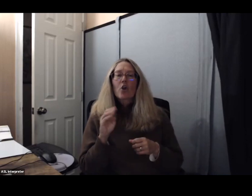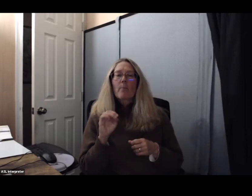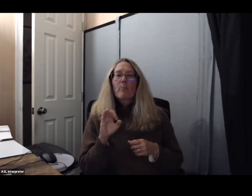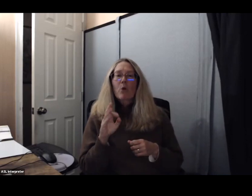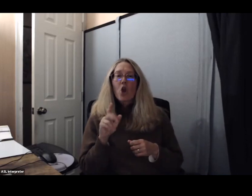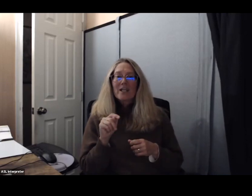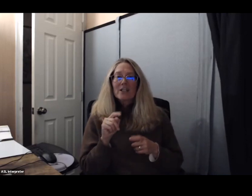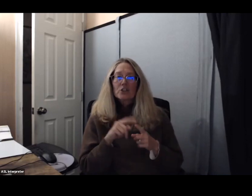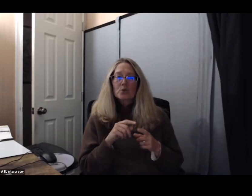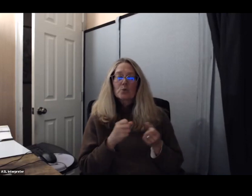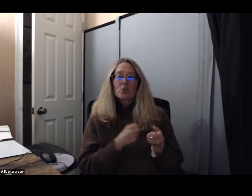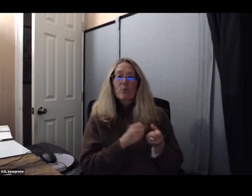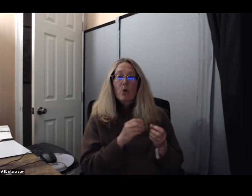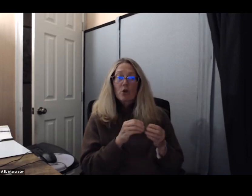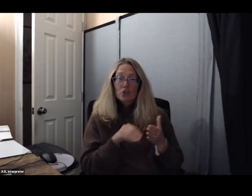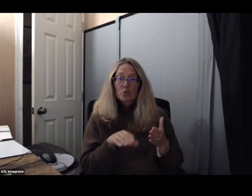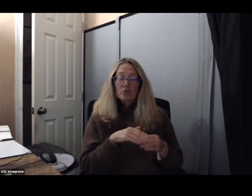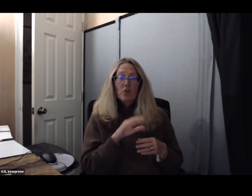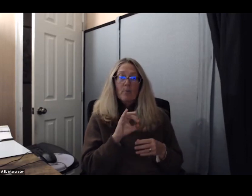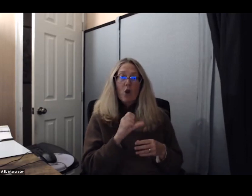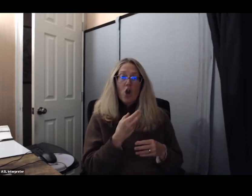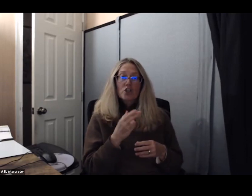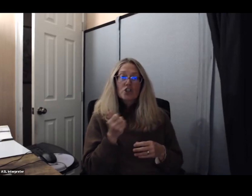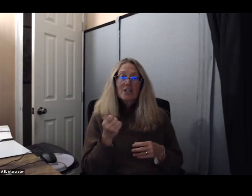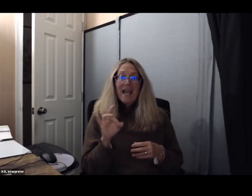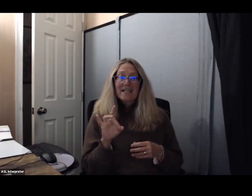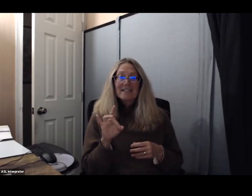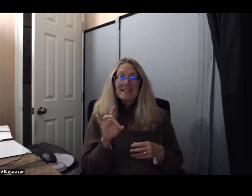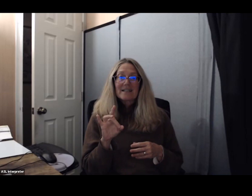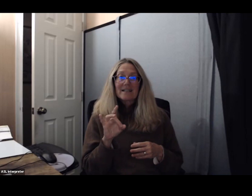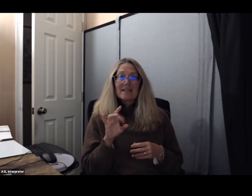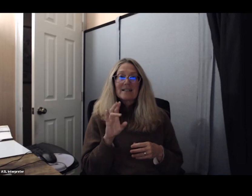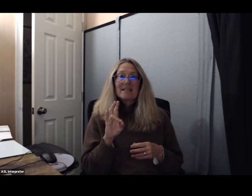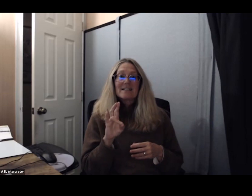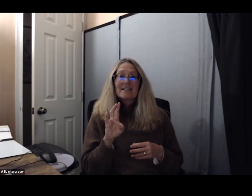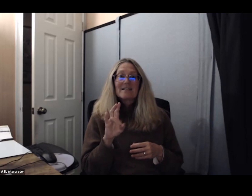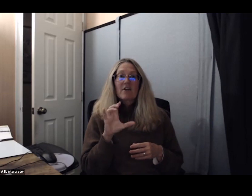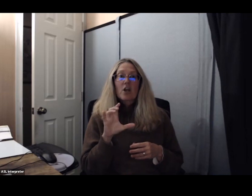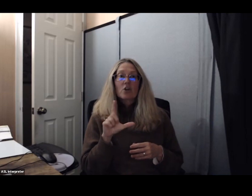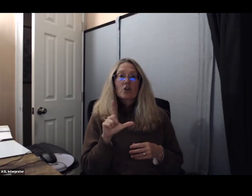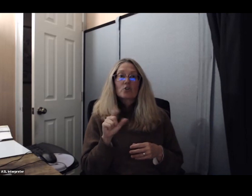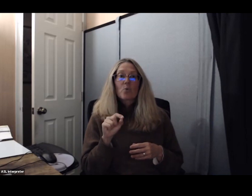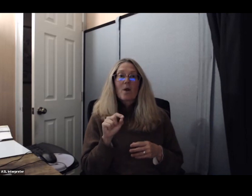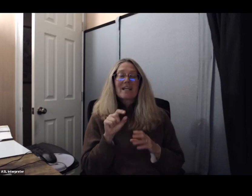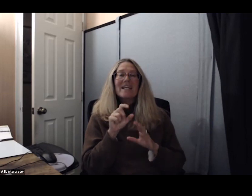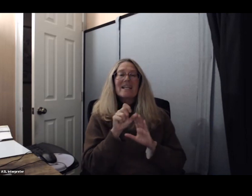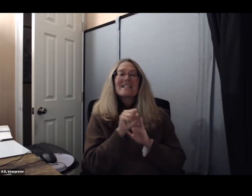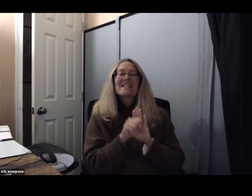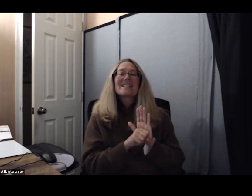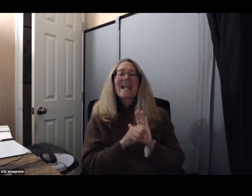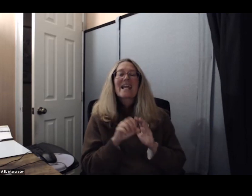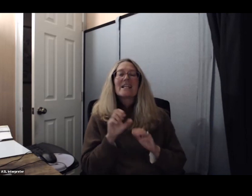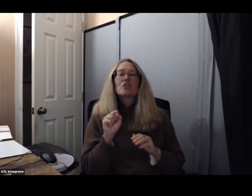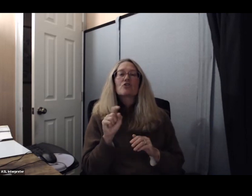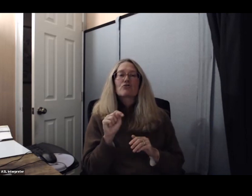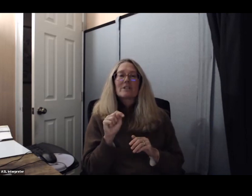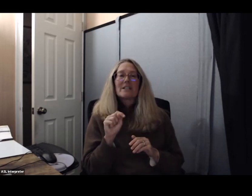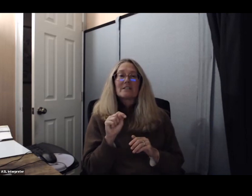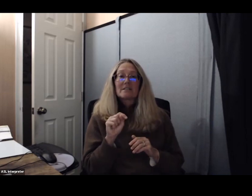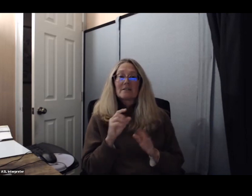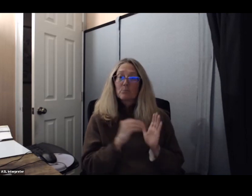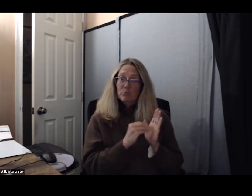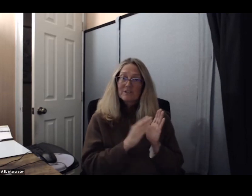our students on March 18th on 720 State Street, just to put that on your calendar.